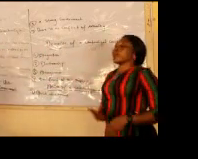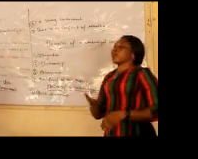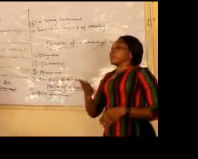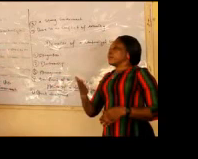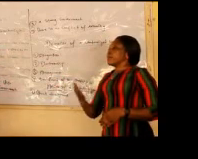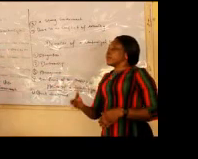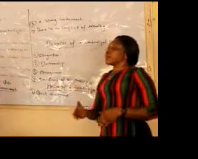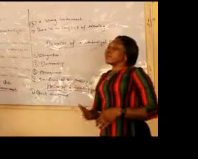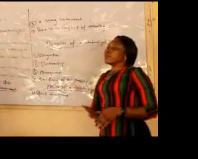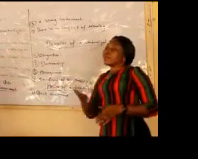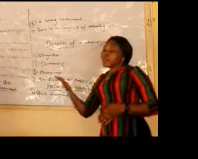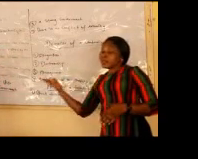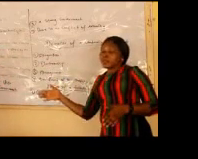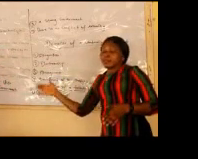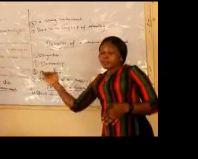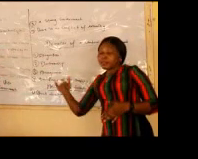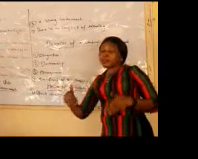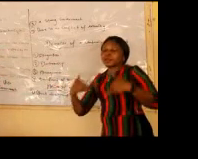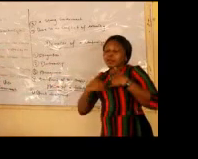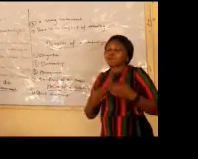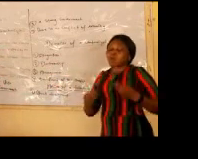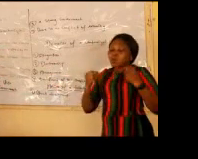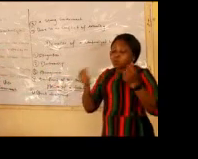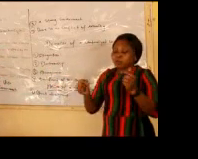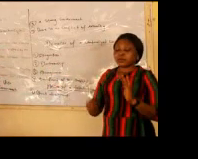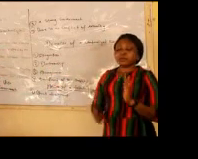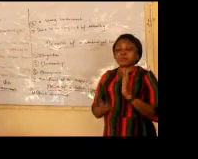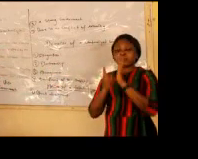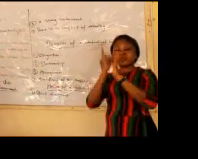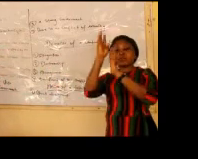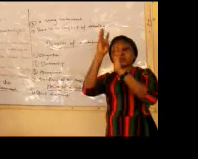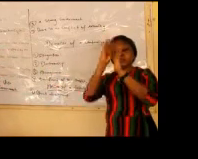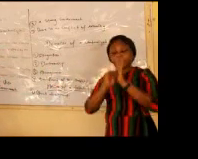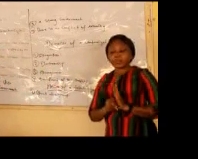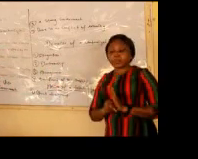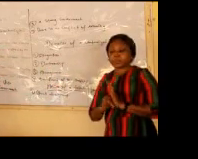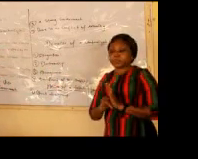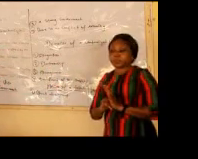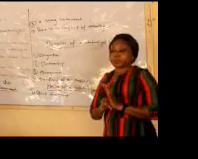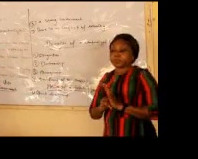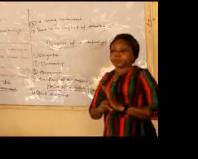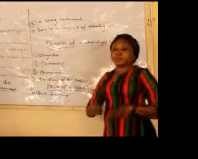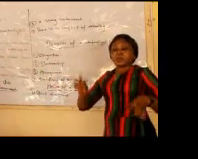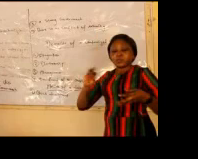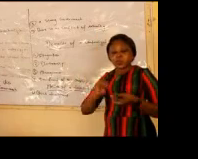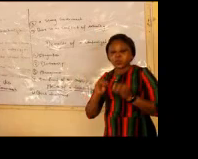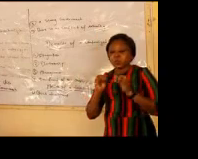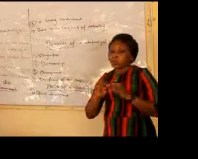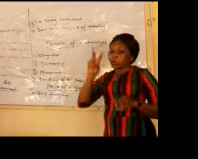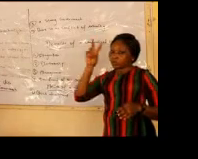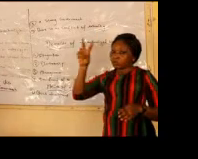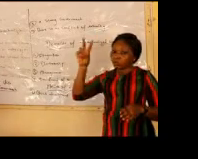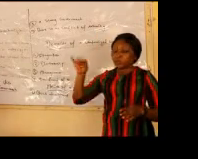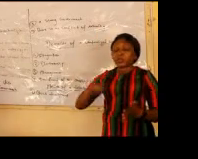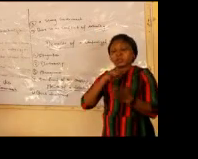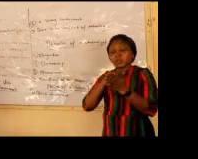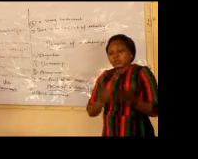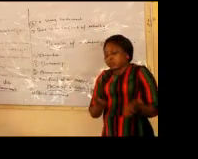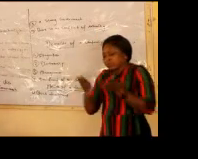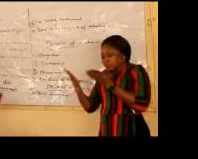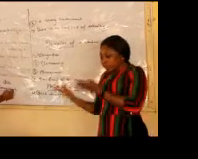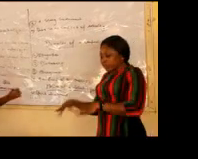what? Quick development. Then it brings the government closer to the people.